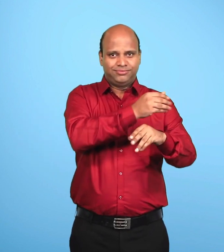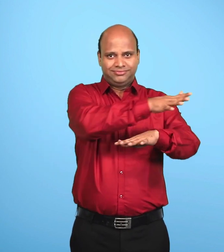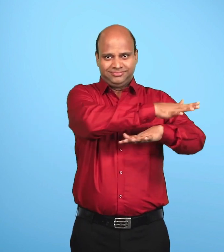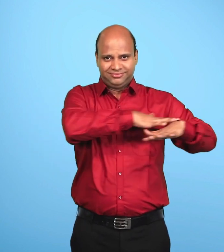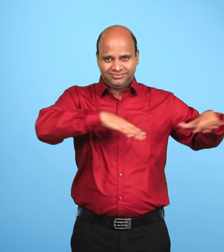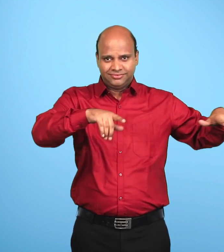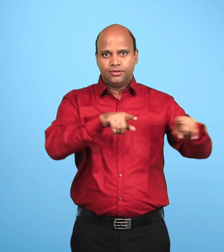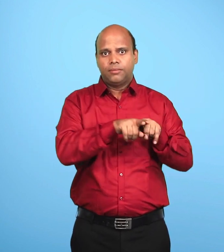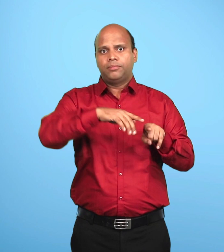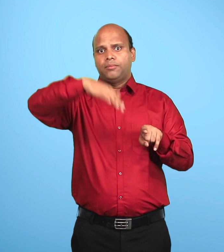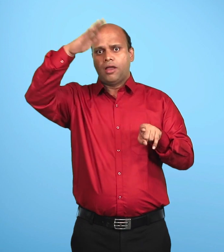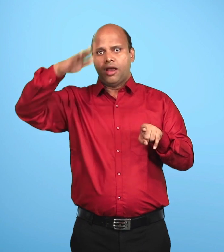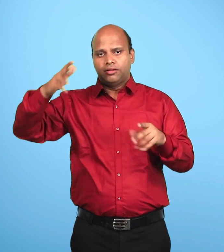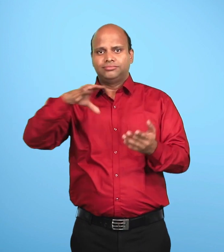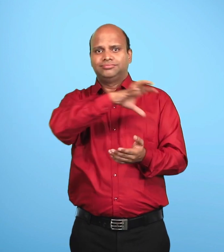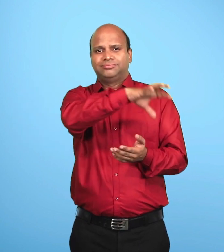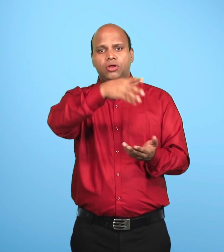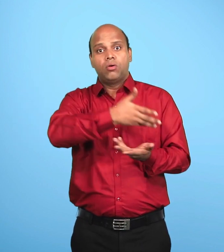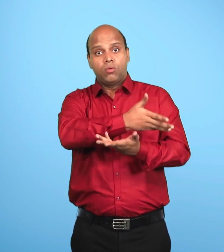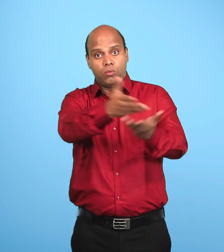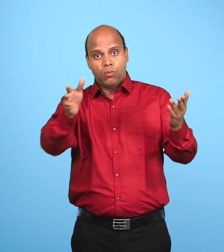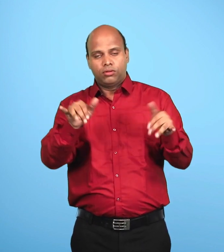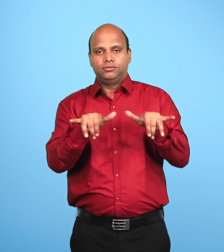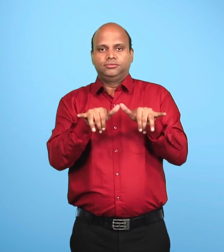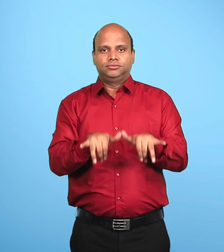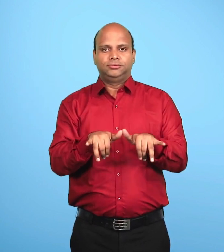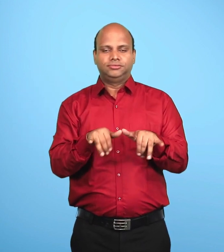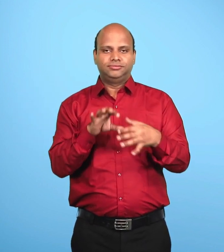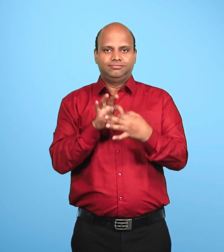deserts, coastal and mountain regions.